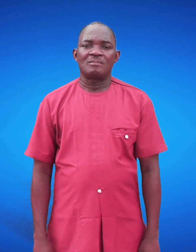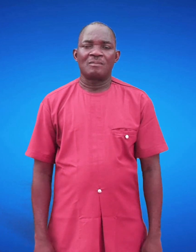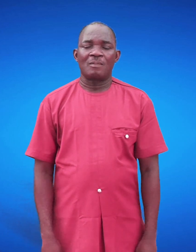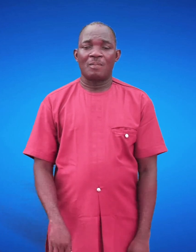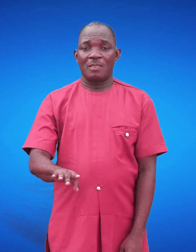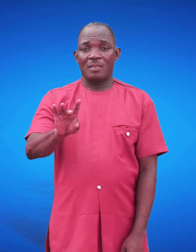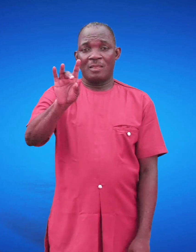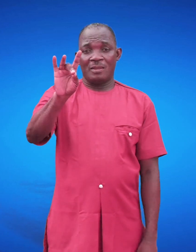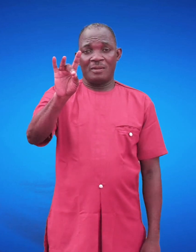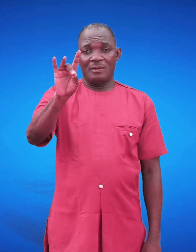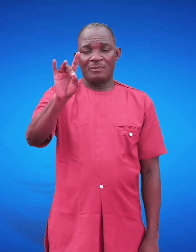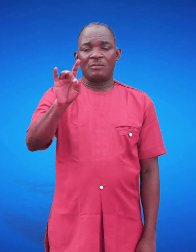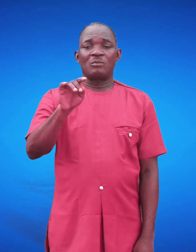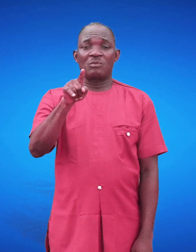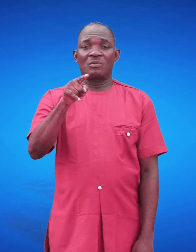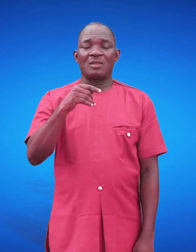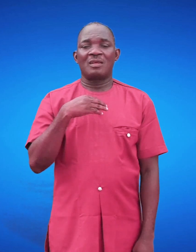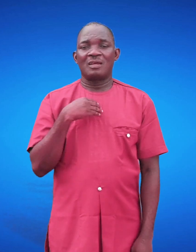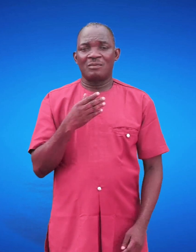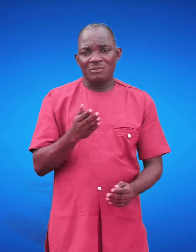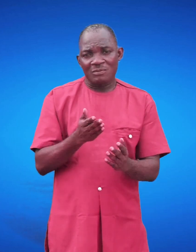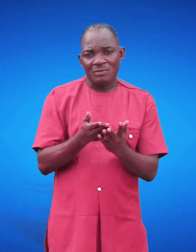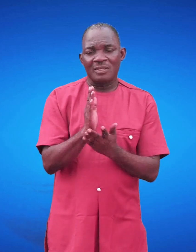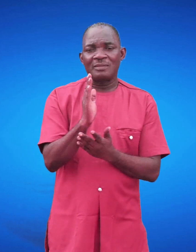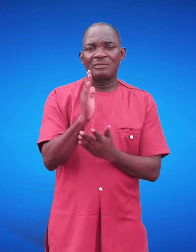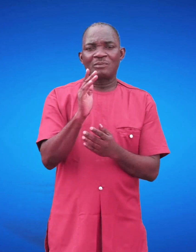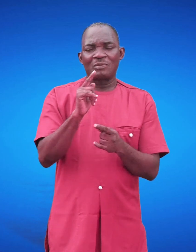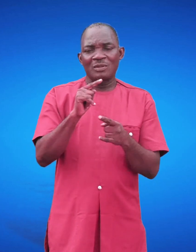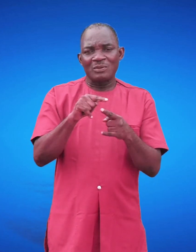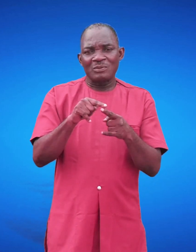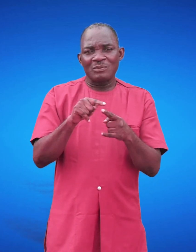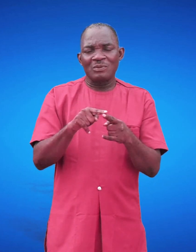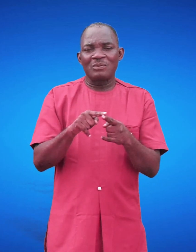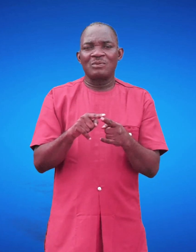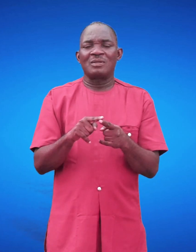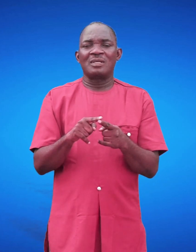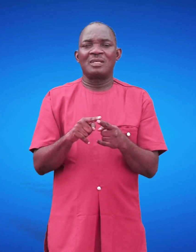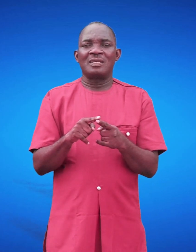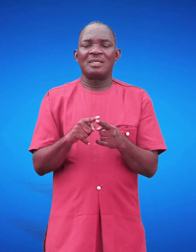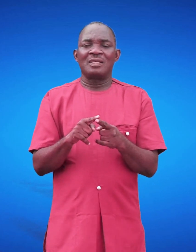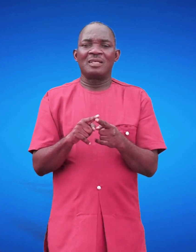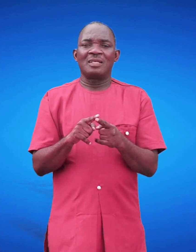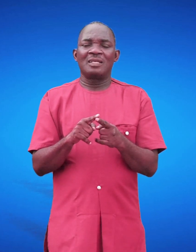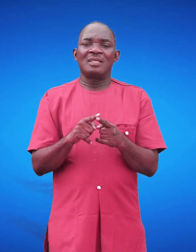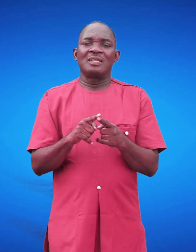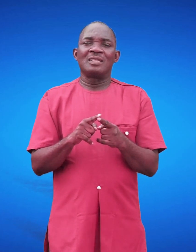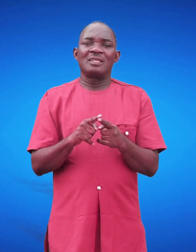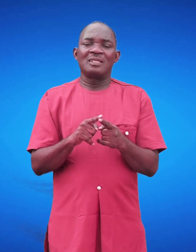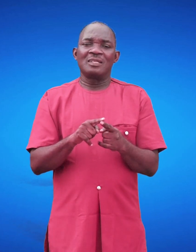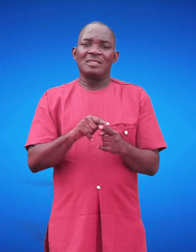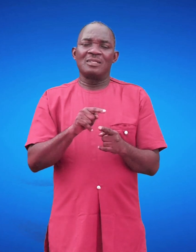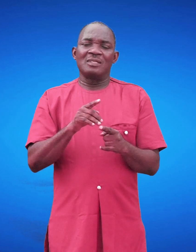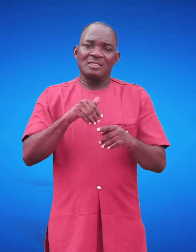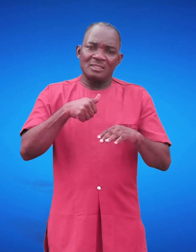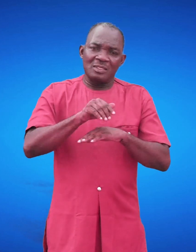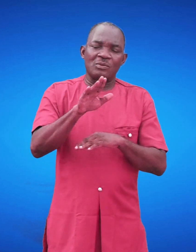8. You have the right to channel your case to national